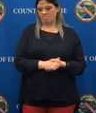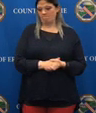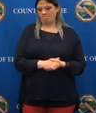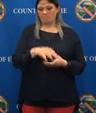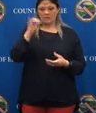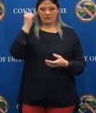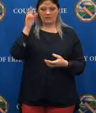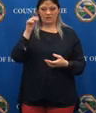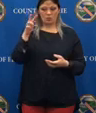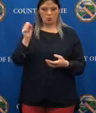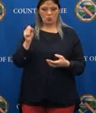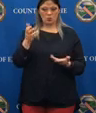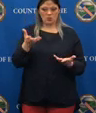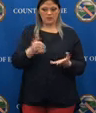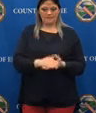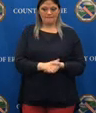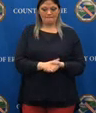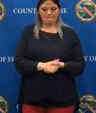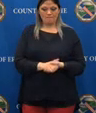Buffalo News, Aaron?